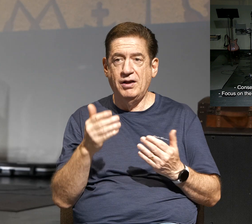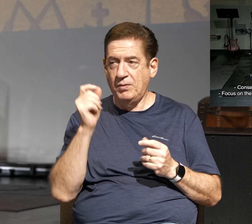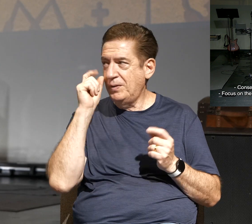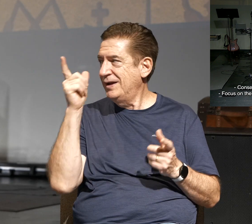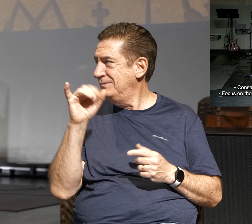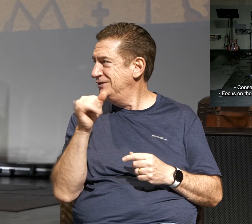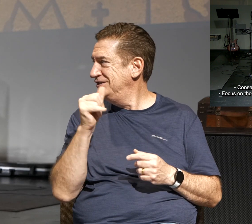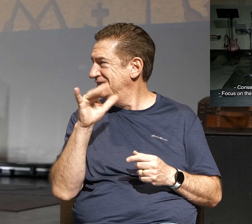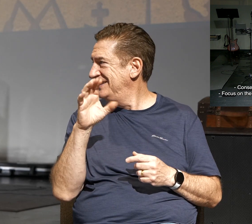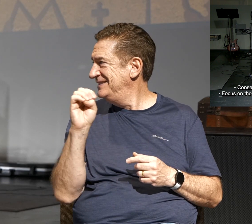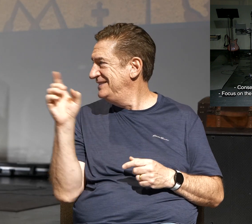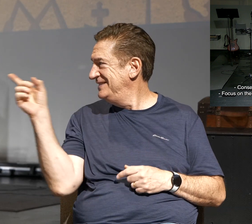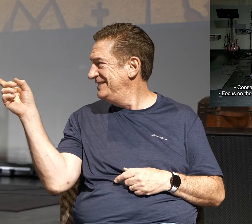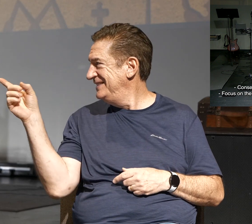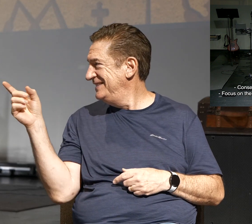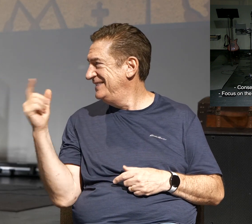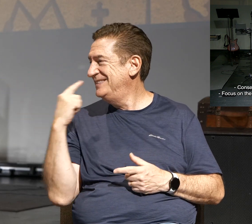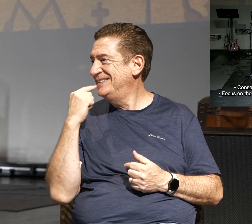Jace.